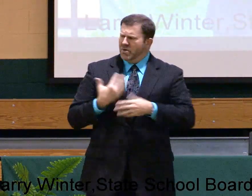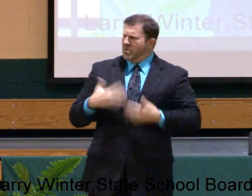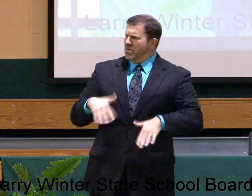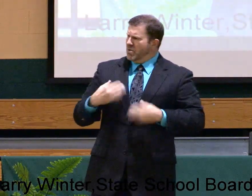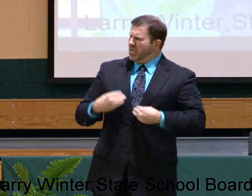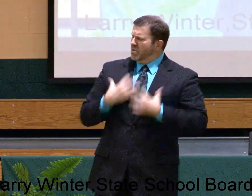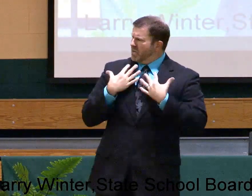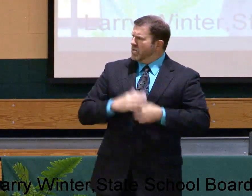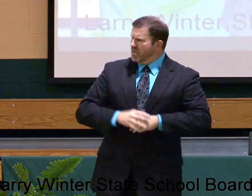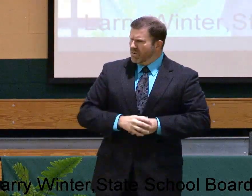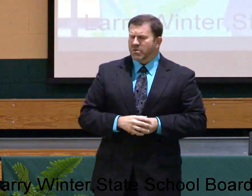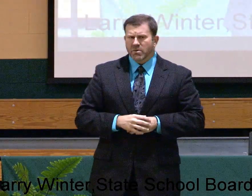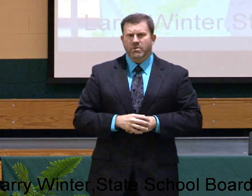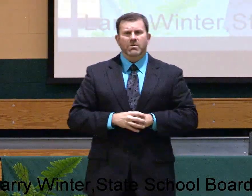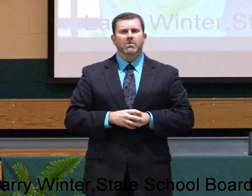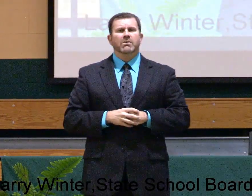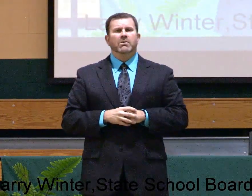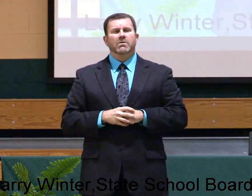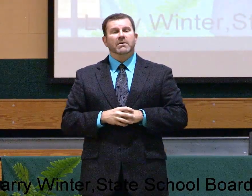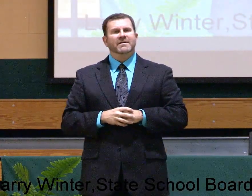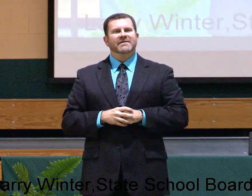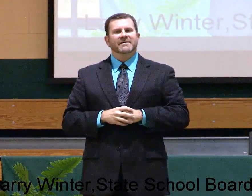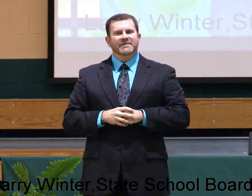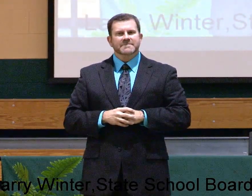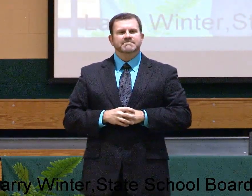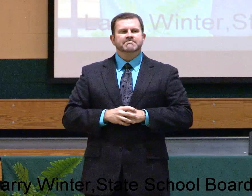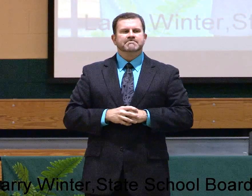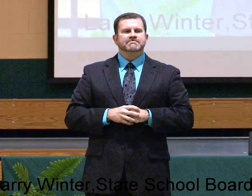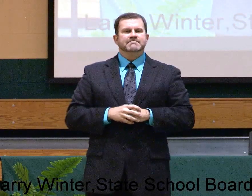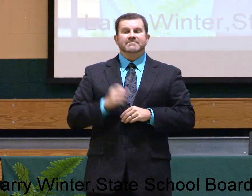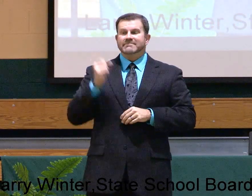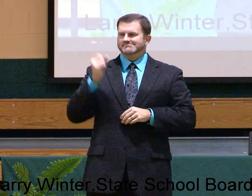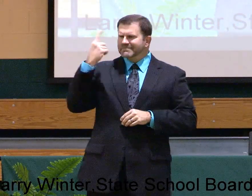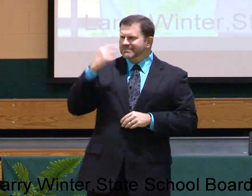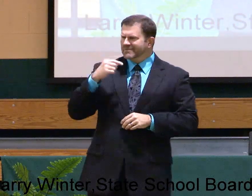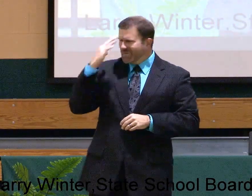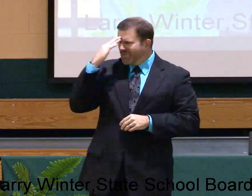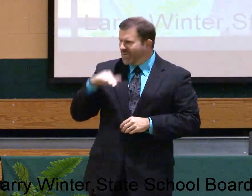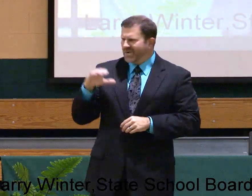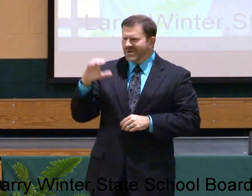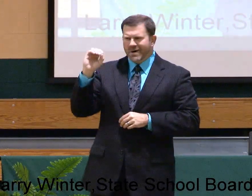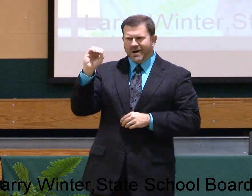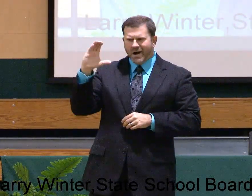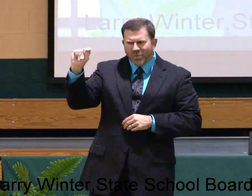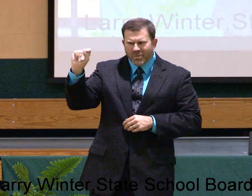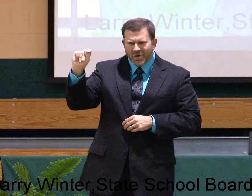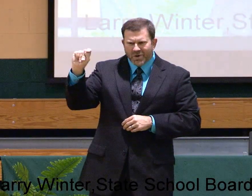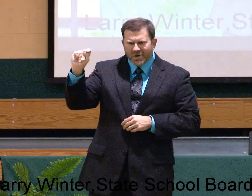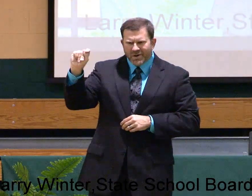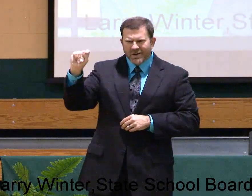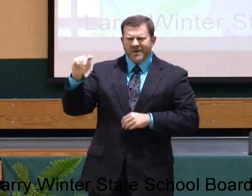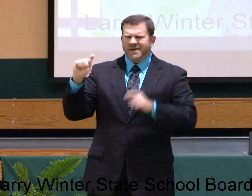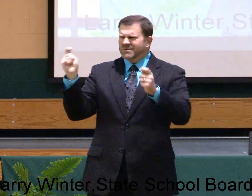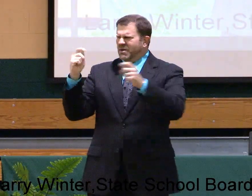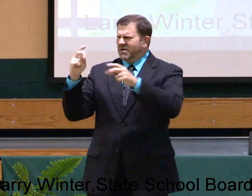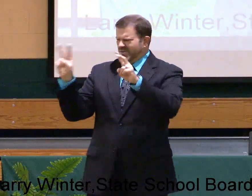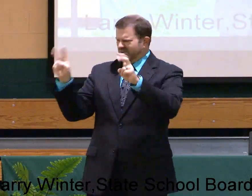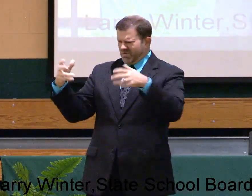And then we have that mild celebration each October. They call it homecoming.